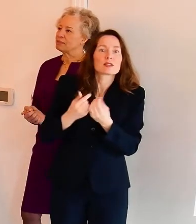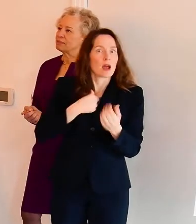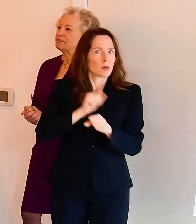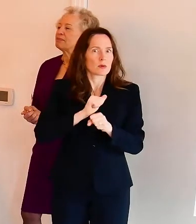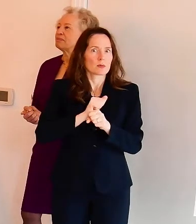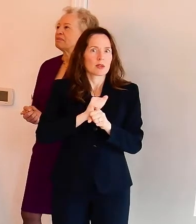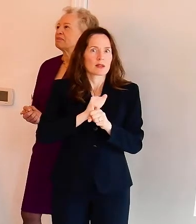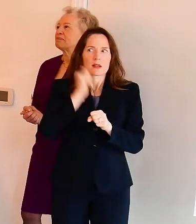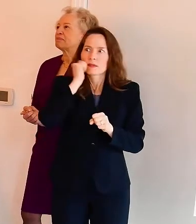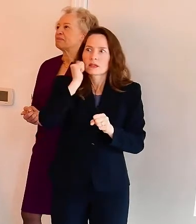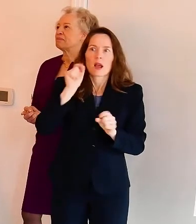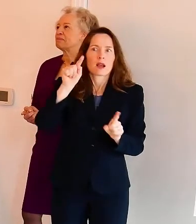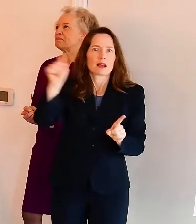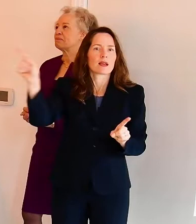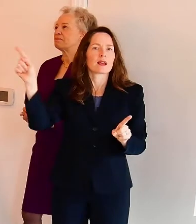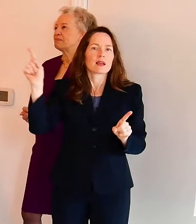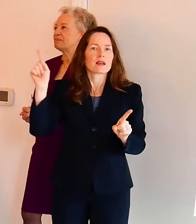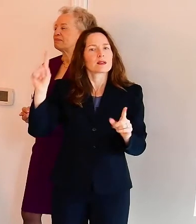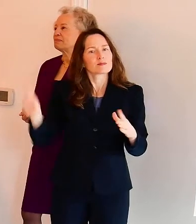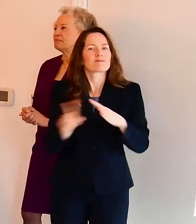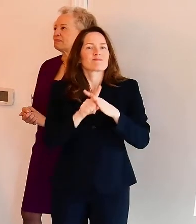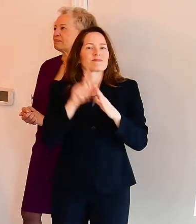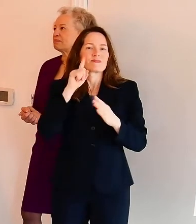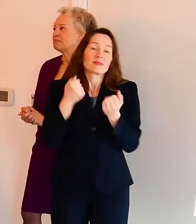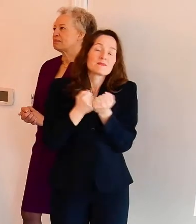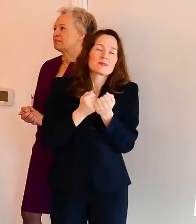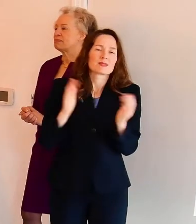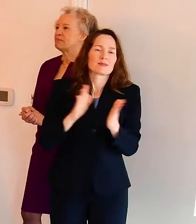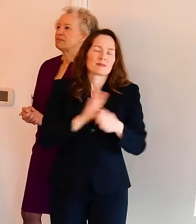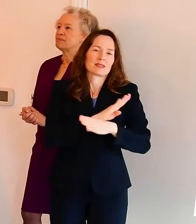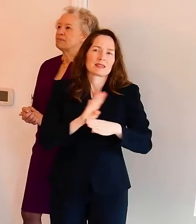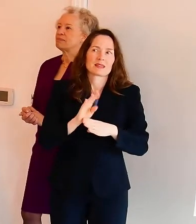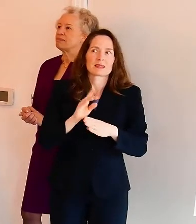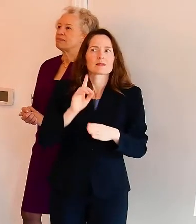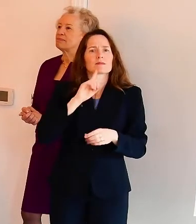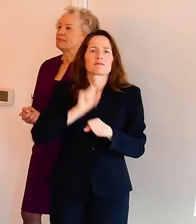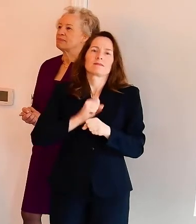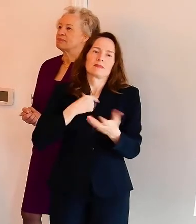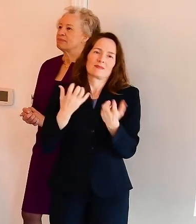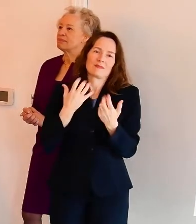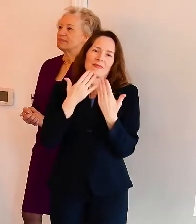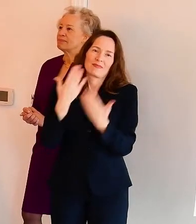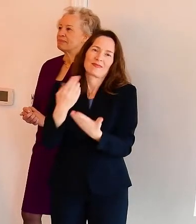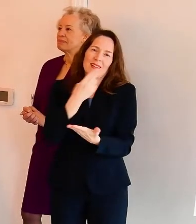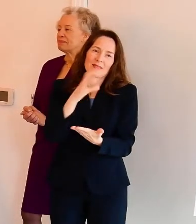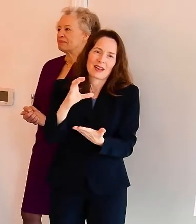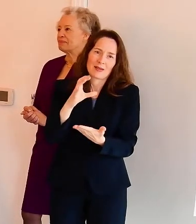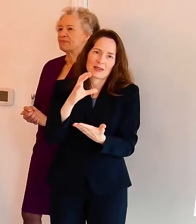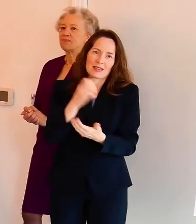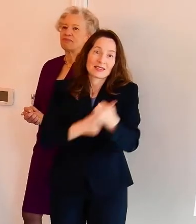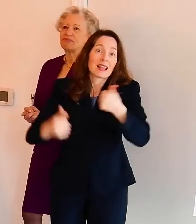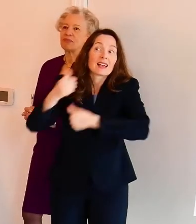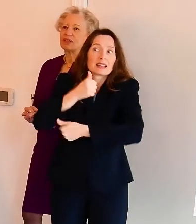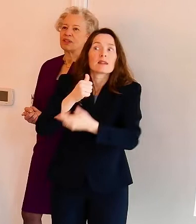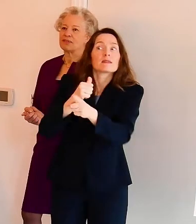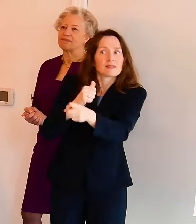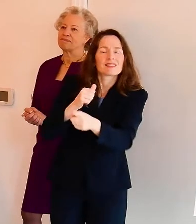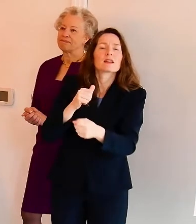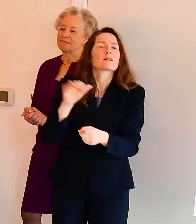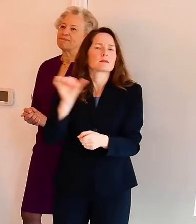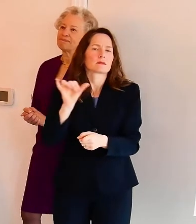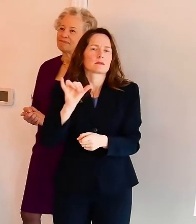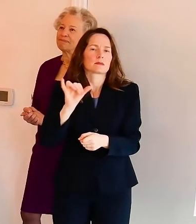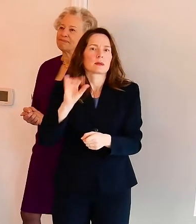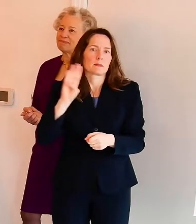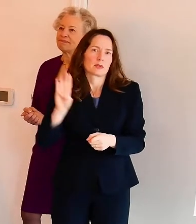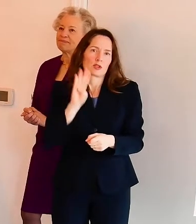to be able to support our small businesses, and certainly want to thank our county executive as well as to thank BGE. BGE has been a